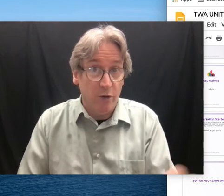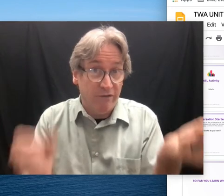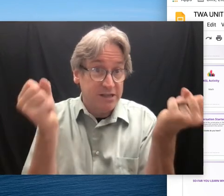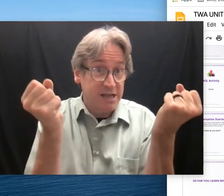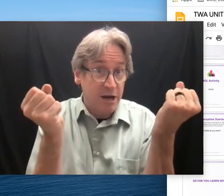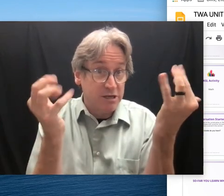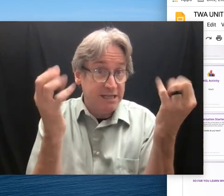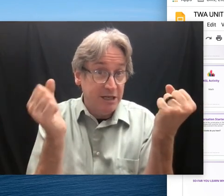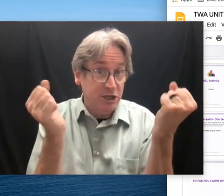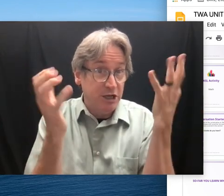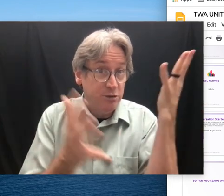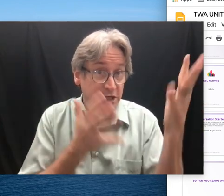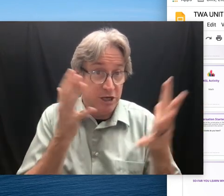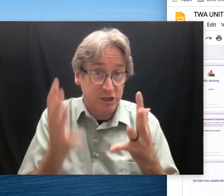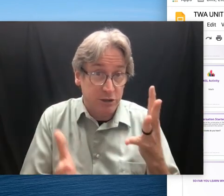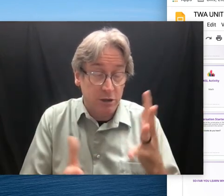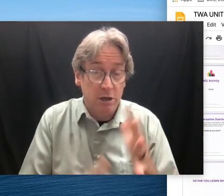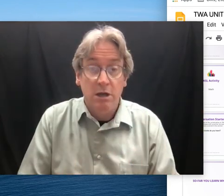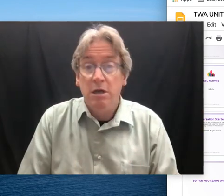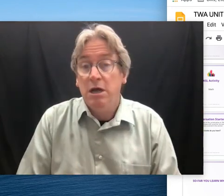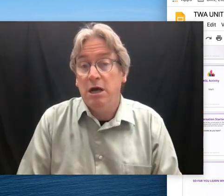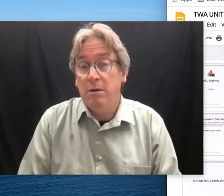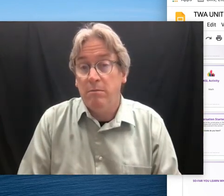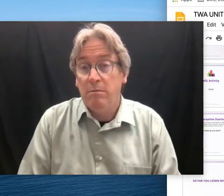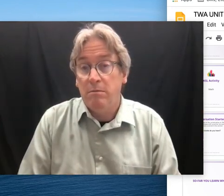do it if the signer is teaching and using gesture.